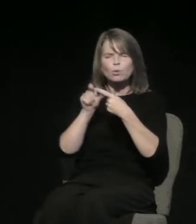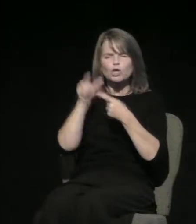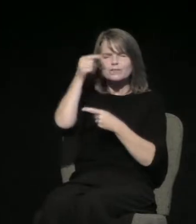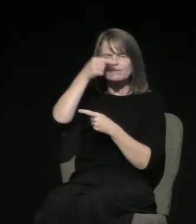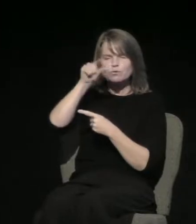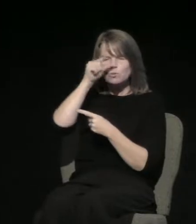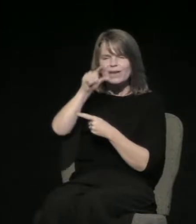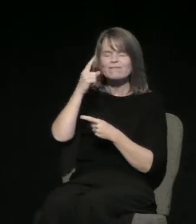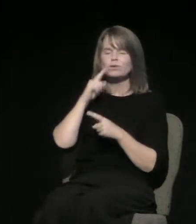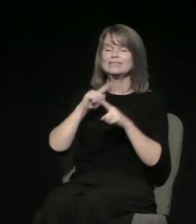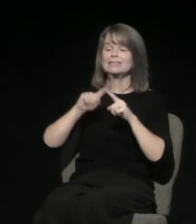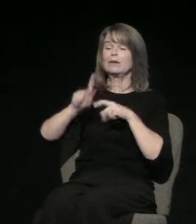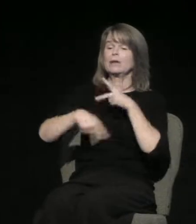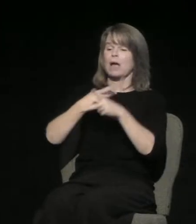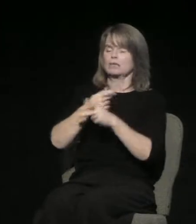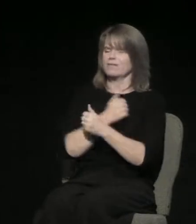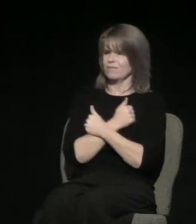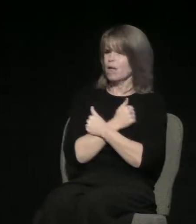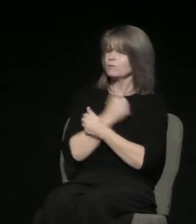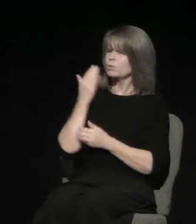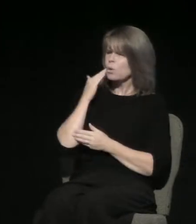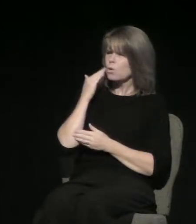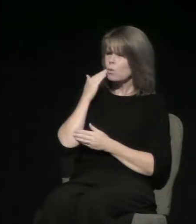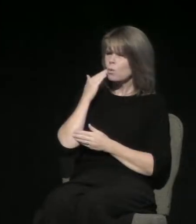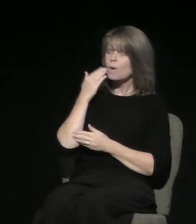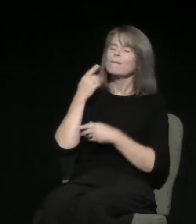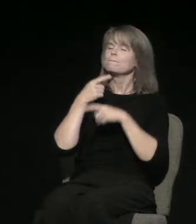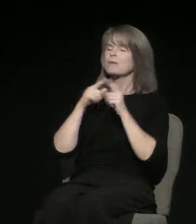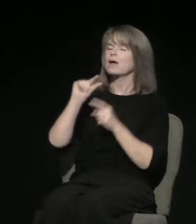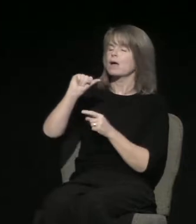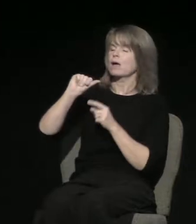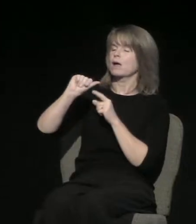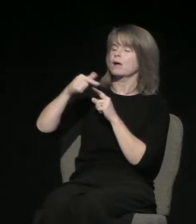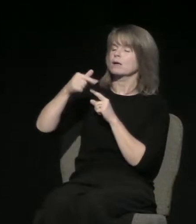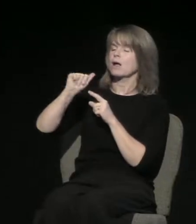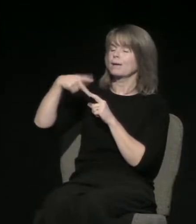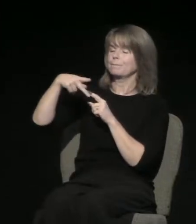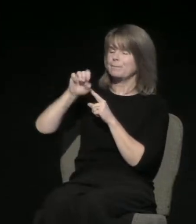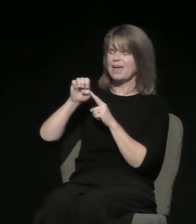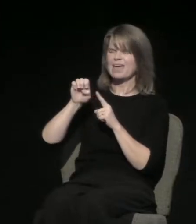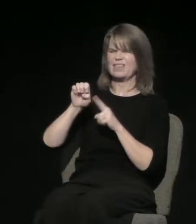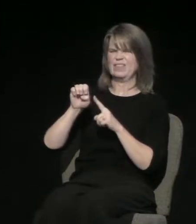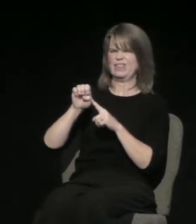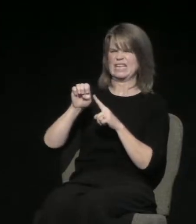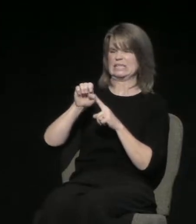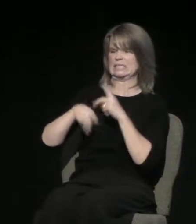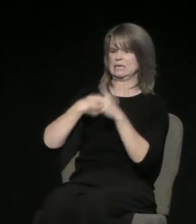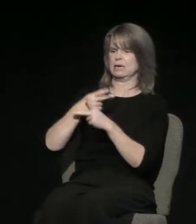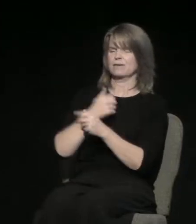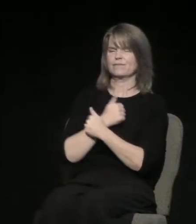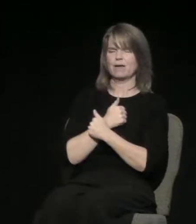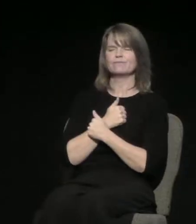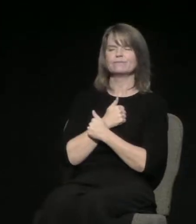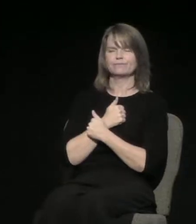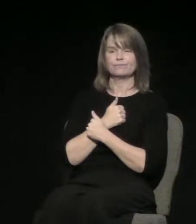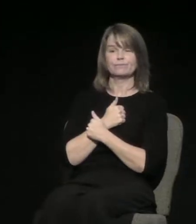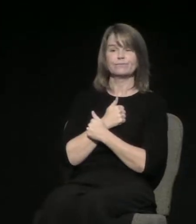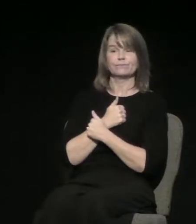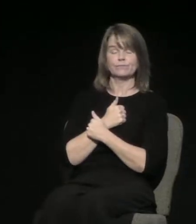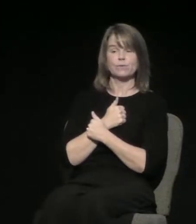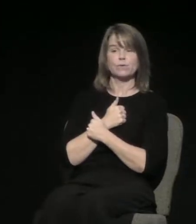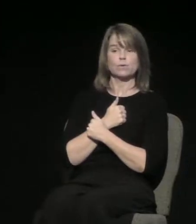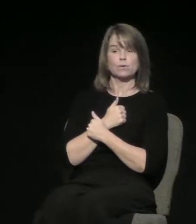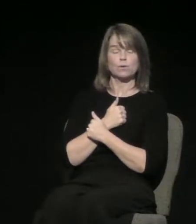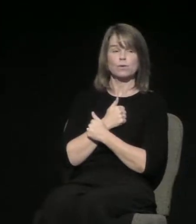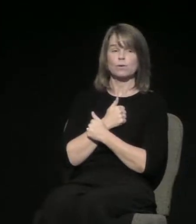Eros Love You Know But This Is Agape And You Know What